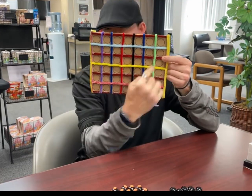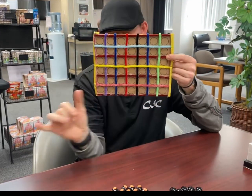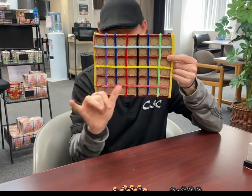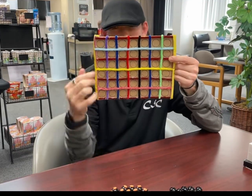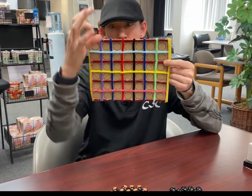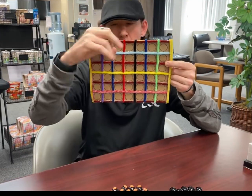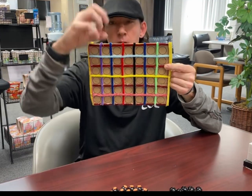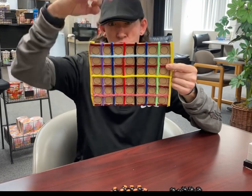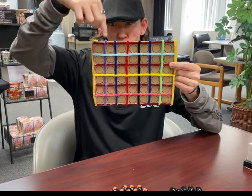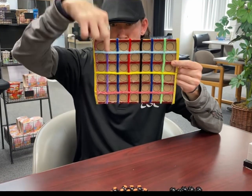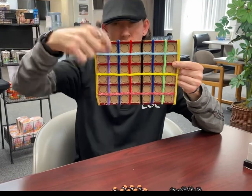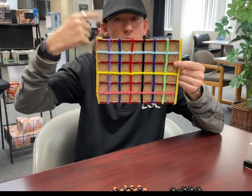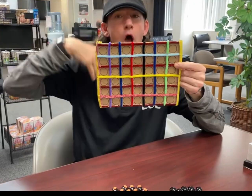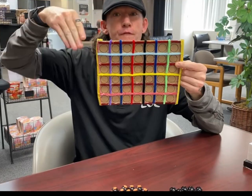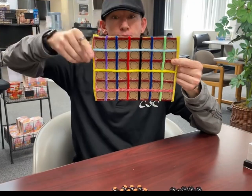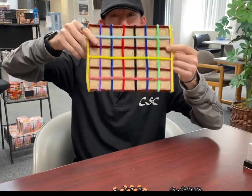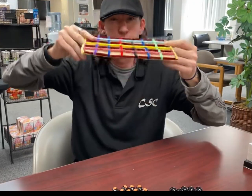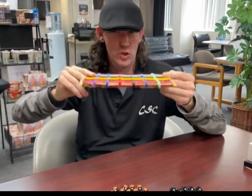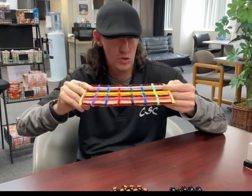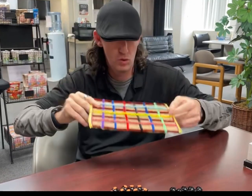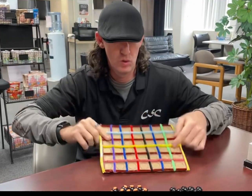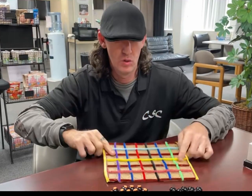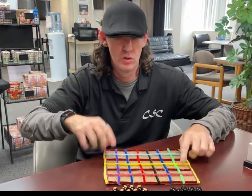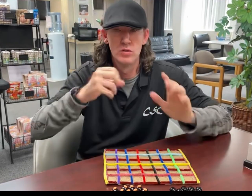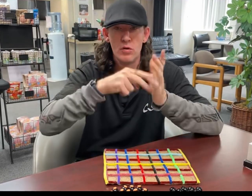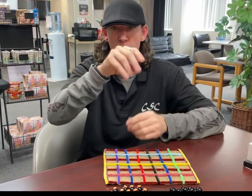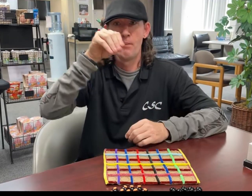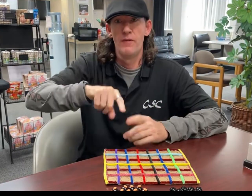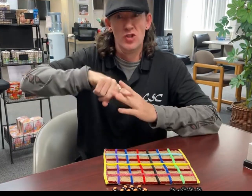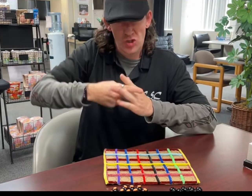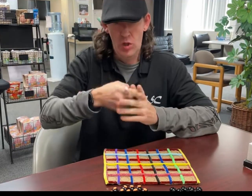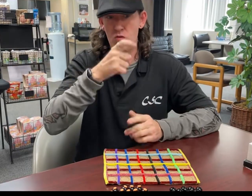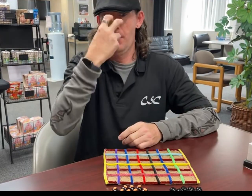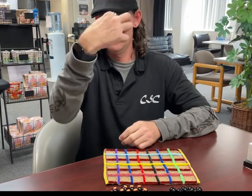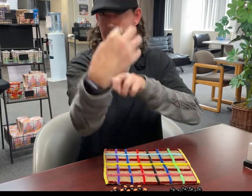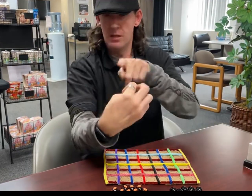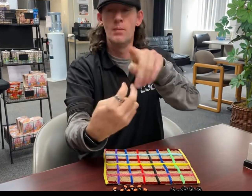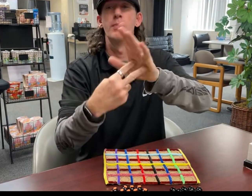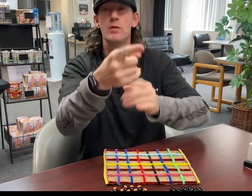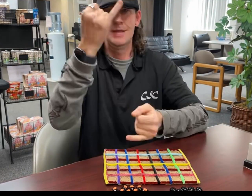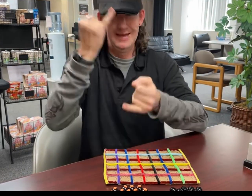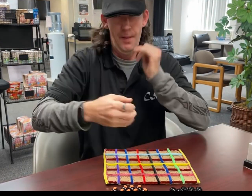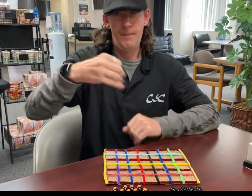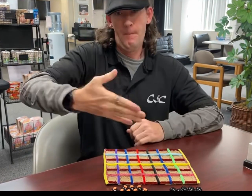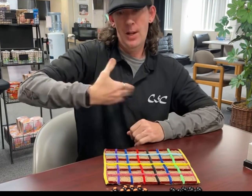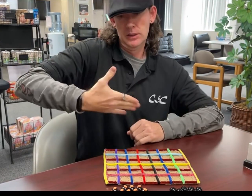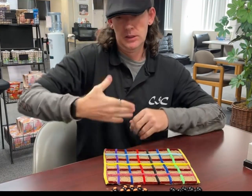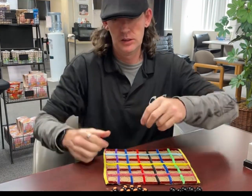same concept as the game, having things build up through the columns. And you can start, like let's say the deafblind person